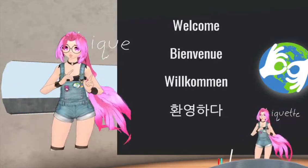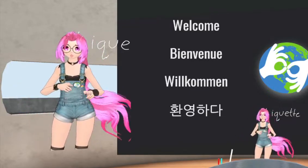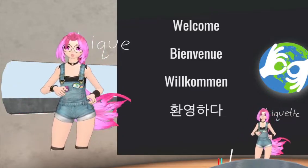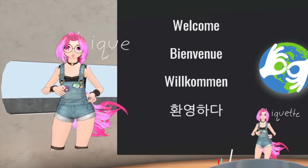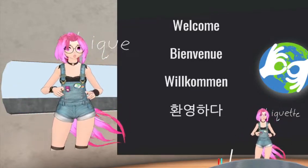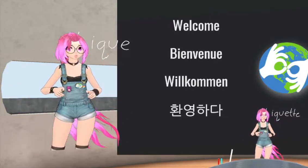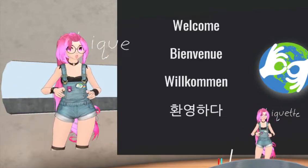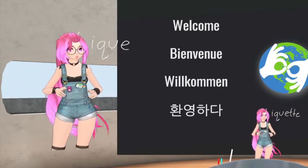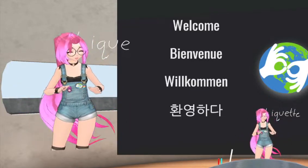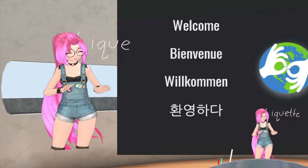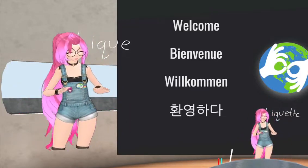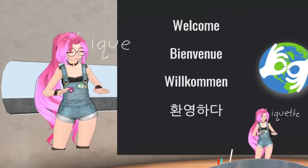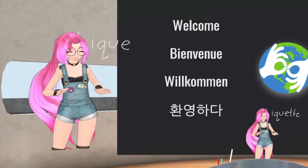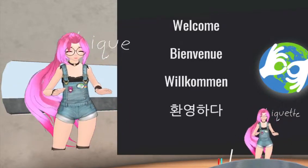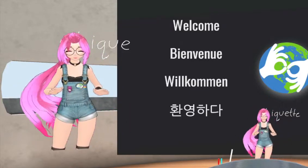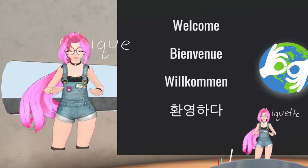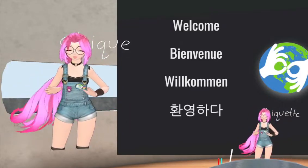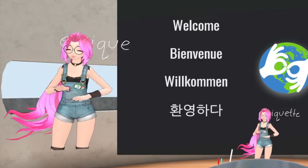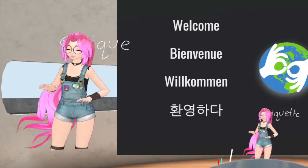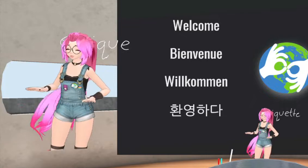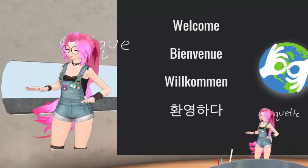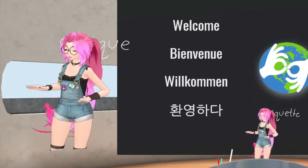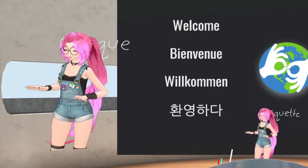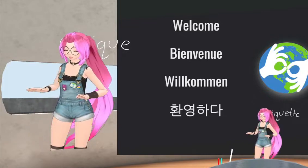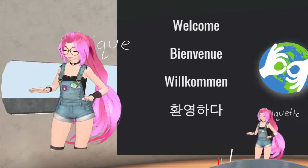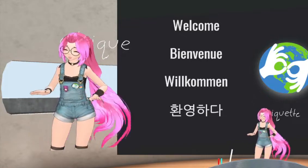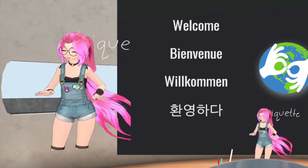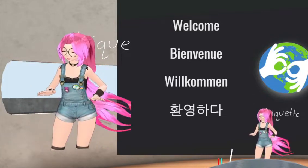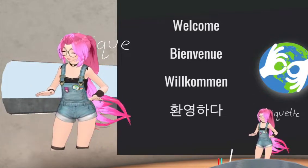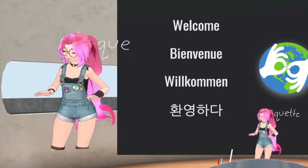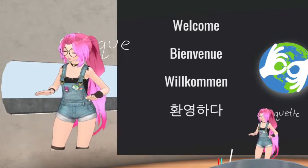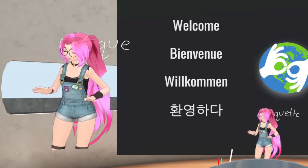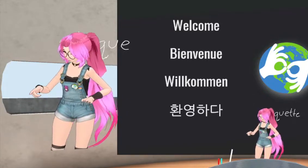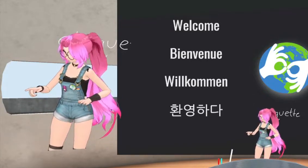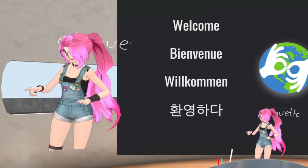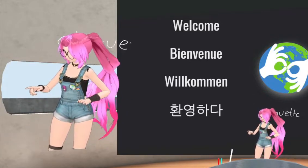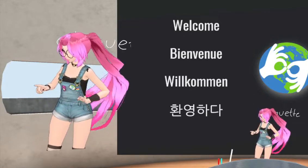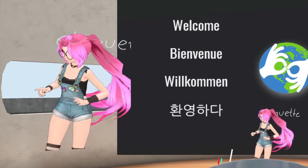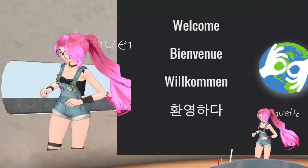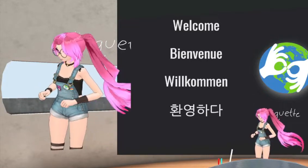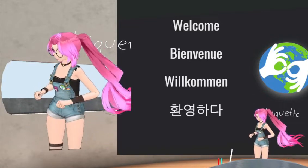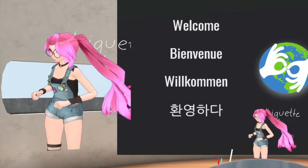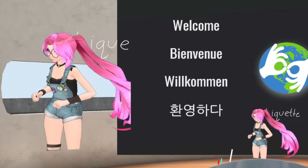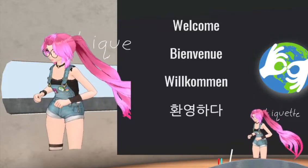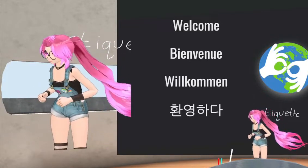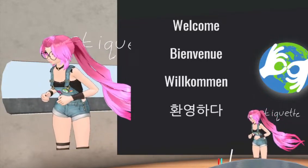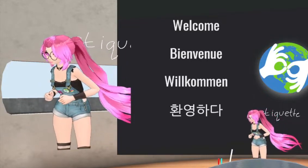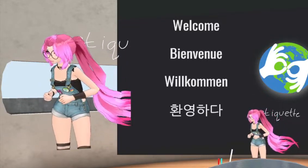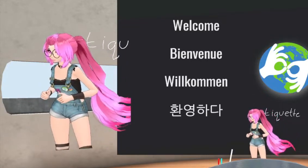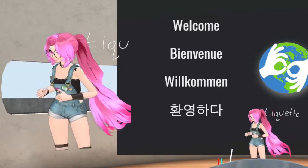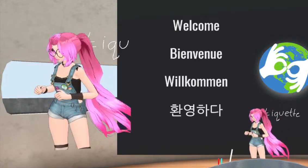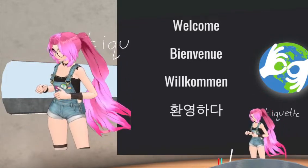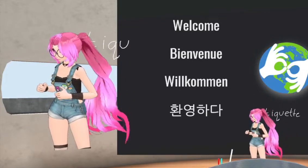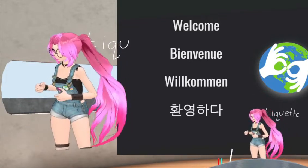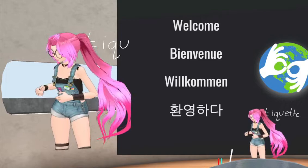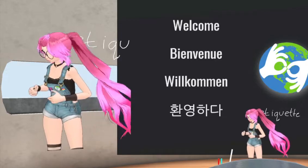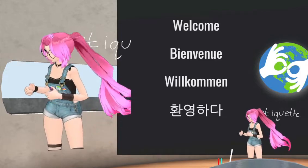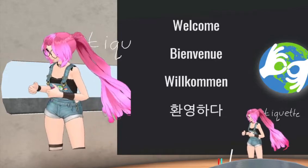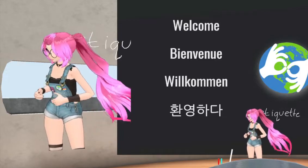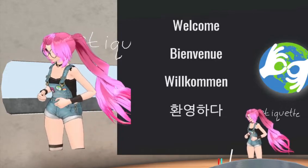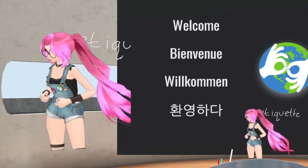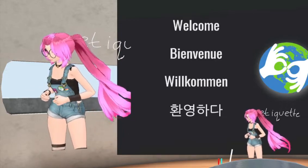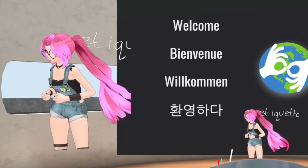I can't reach them. They're so far away. I can't tap their shoulder. So some other ways you can get their attention in real life is by stomping on